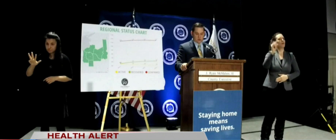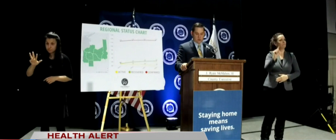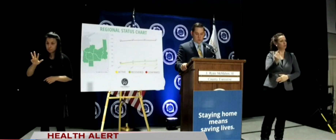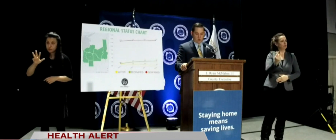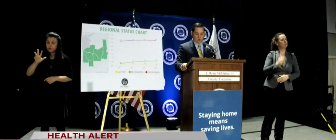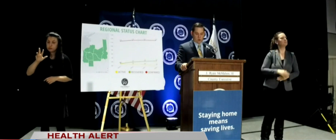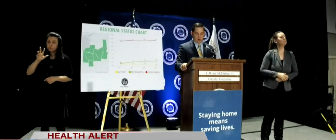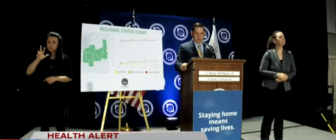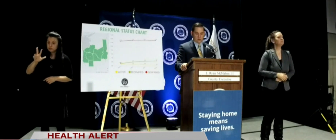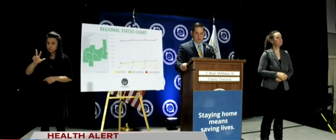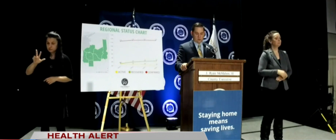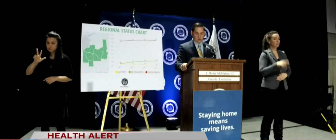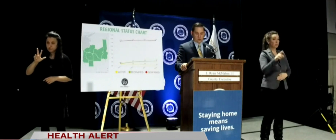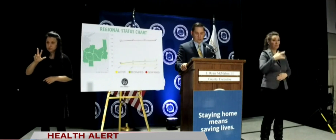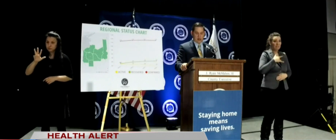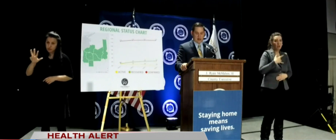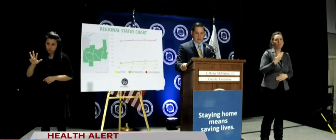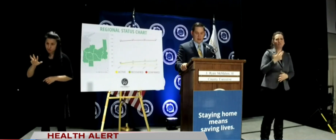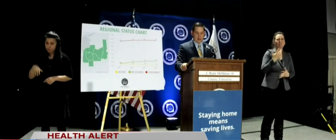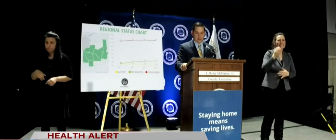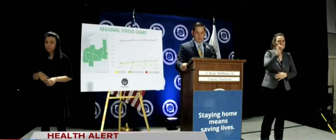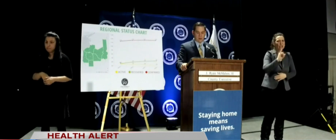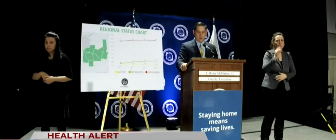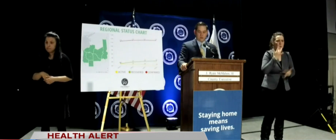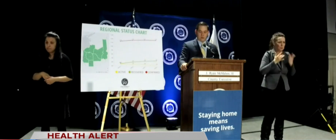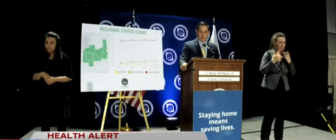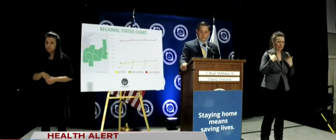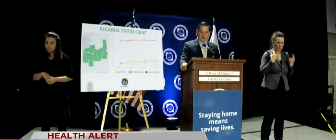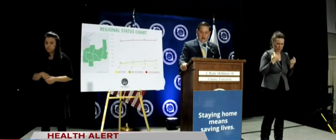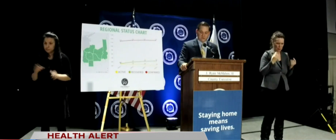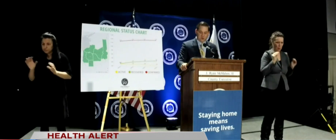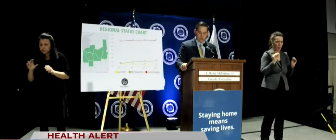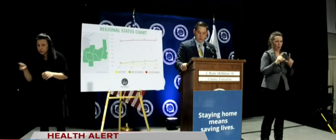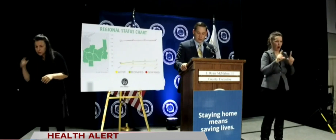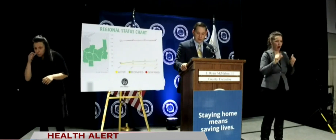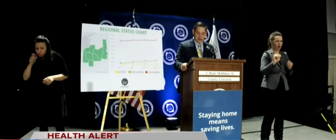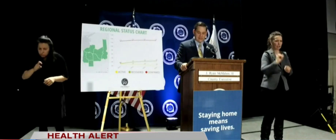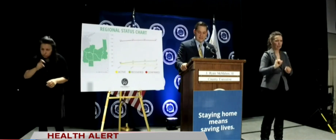seniors, healthcare worker, and adult nutrition hotline,